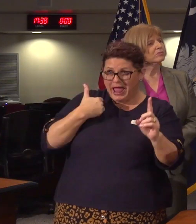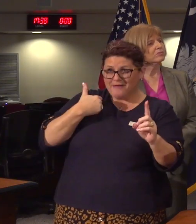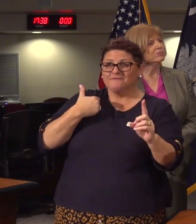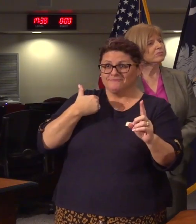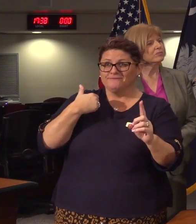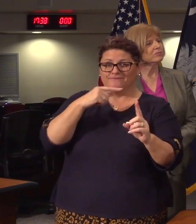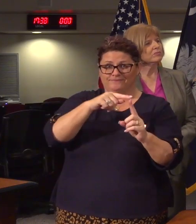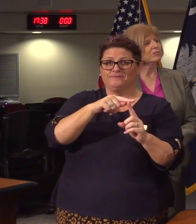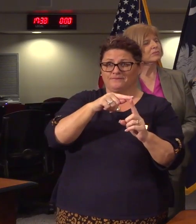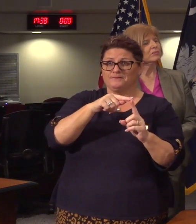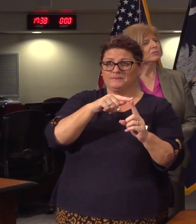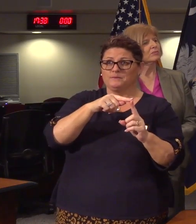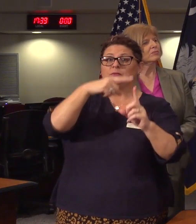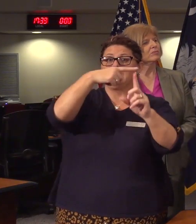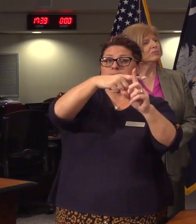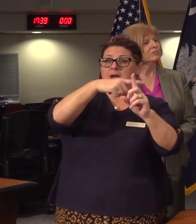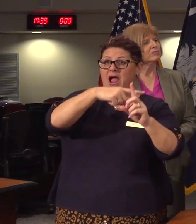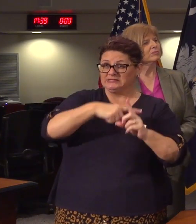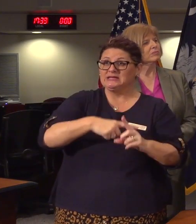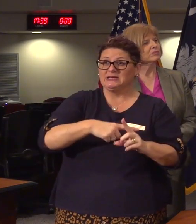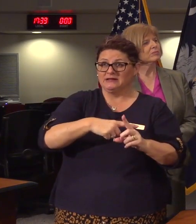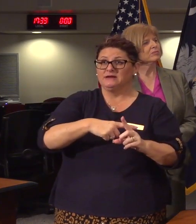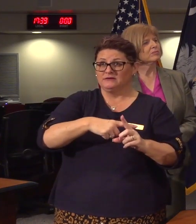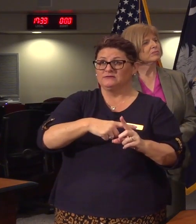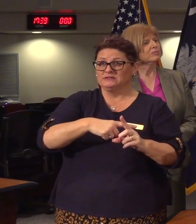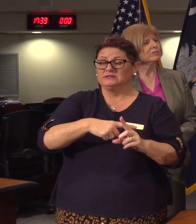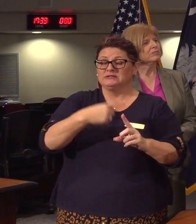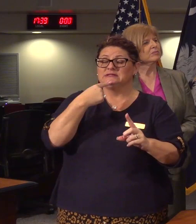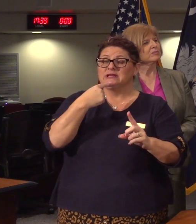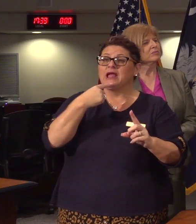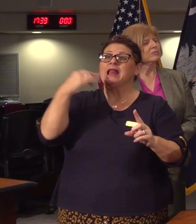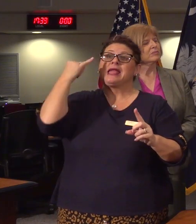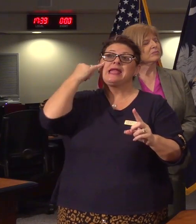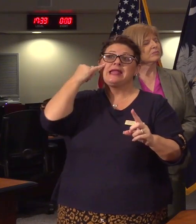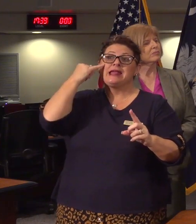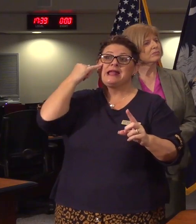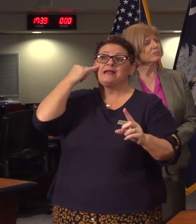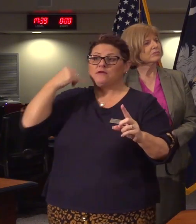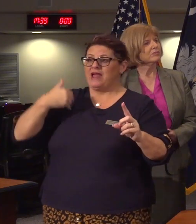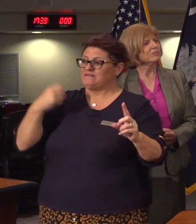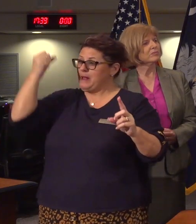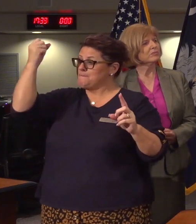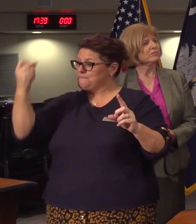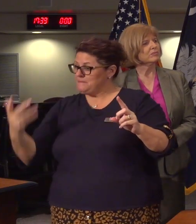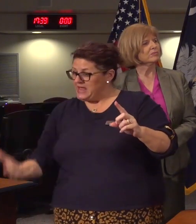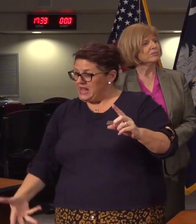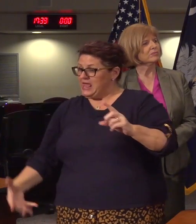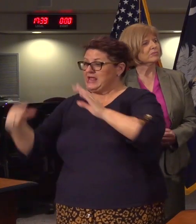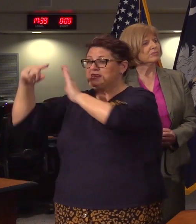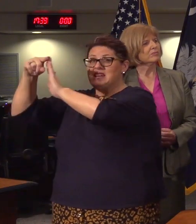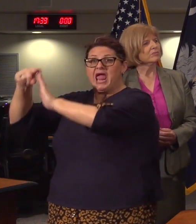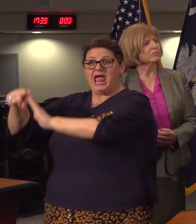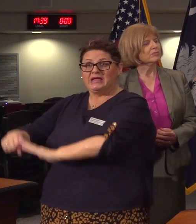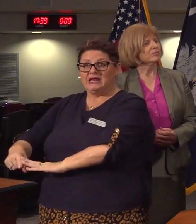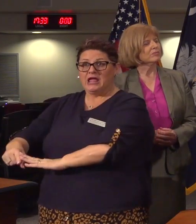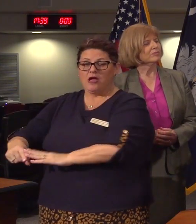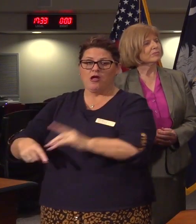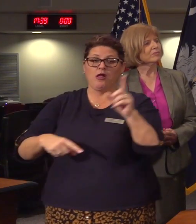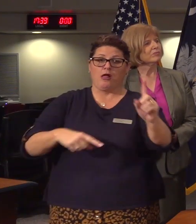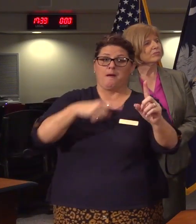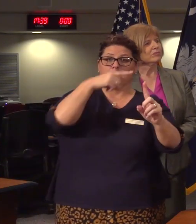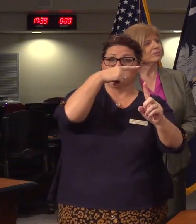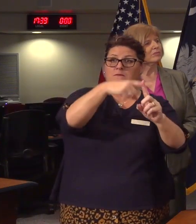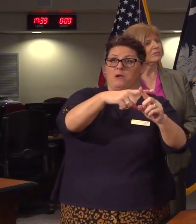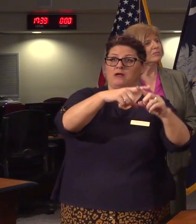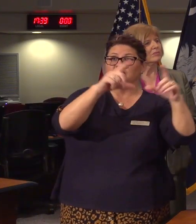the proportion of positives also tells us that if we have a fair number of negatives, that's an indication that the screening that